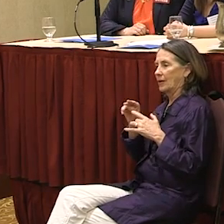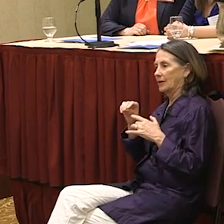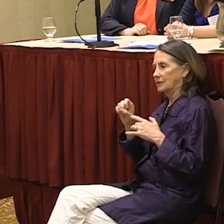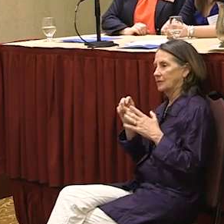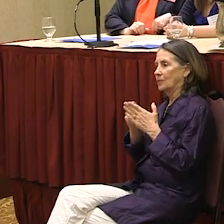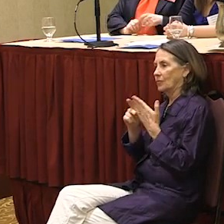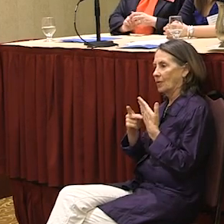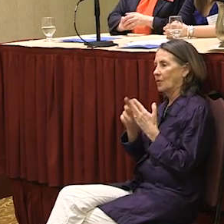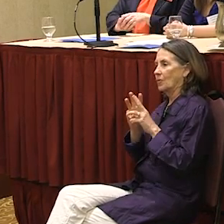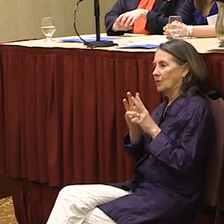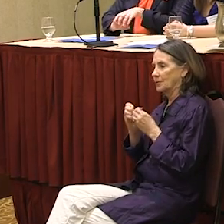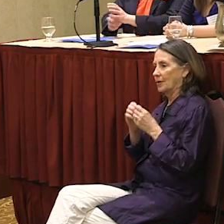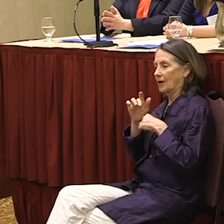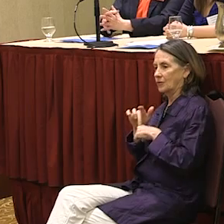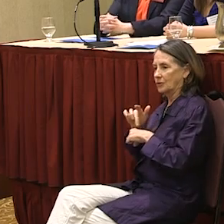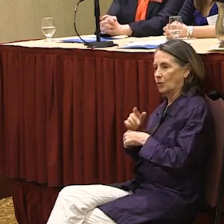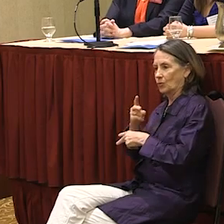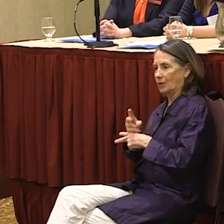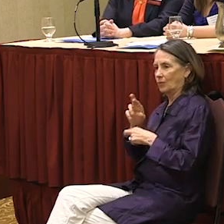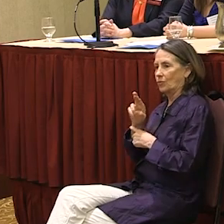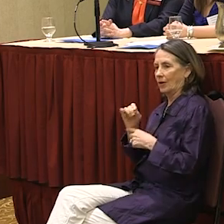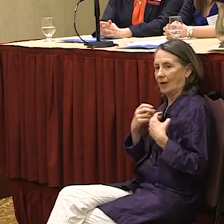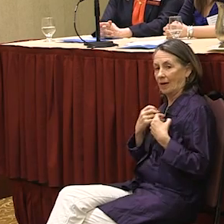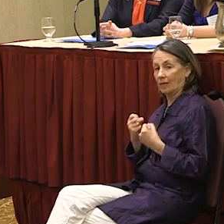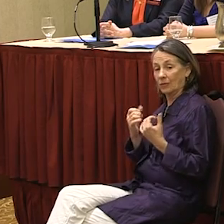and resources to keep Rhode Island healthy.